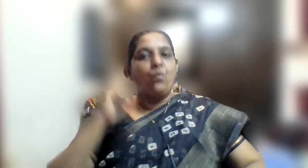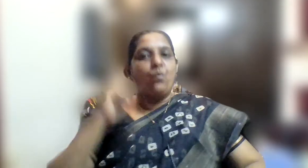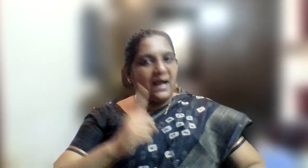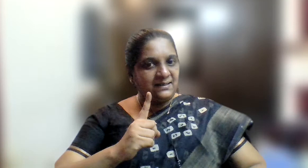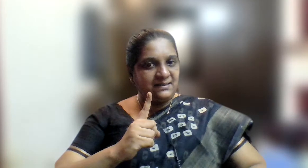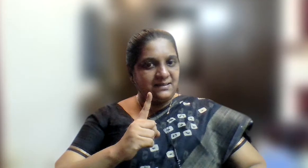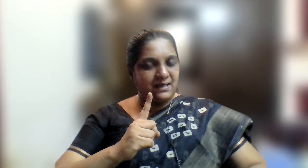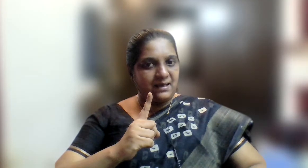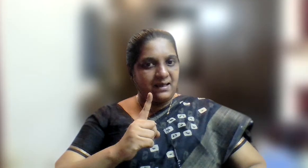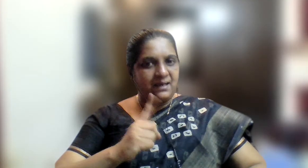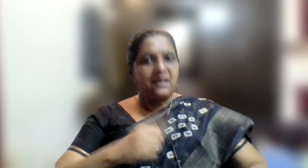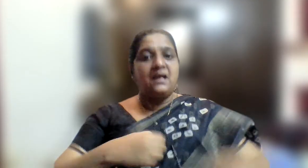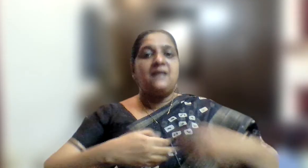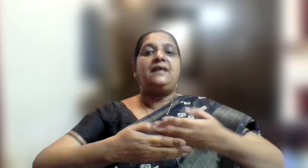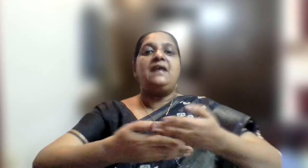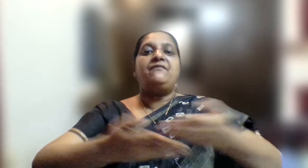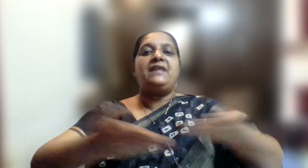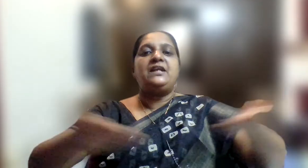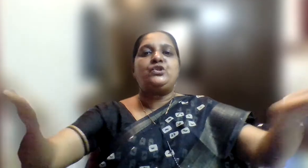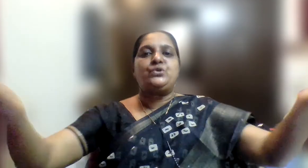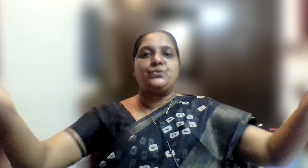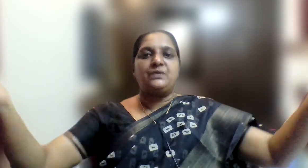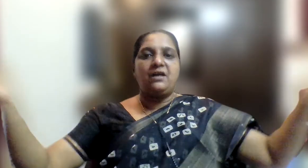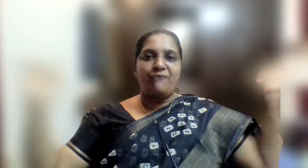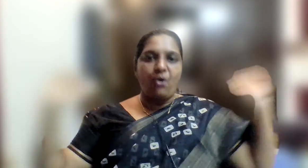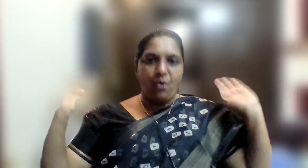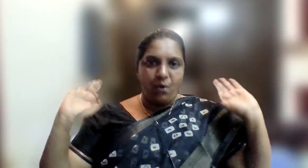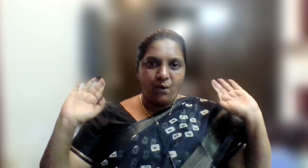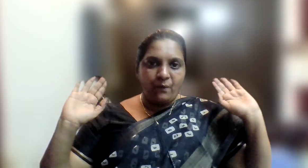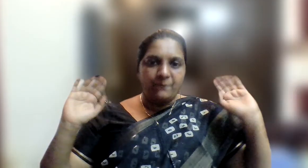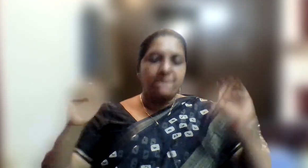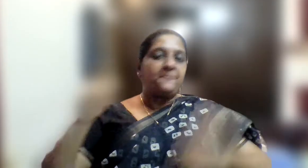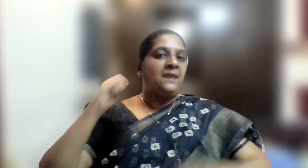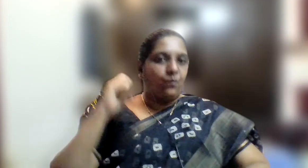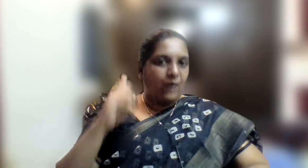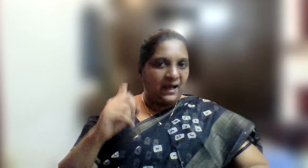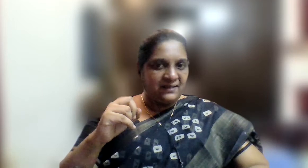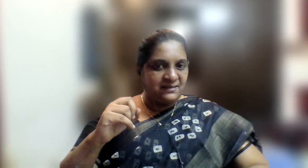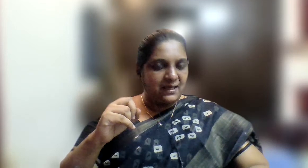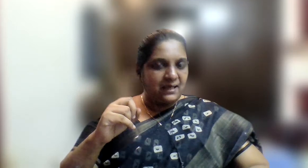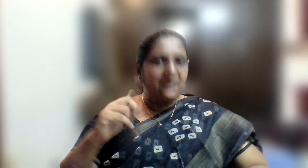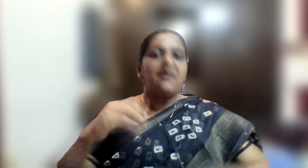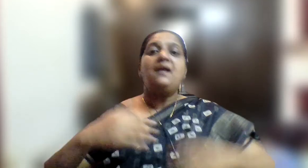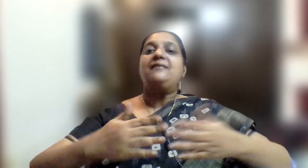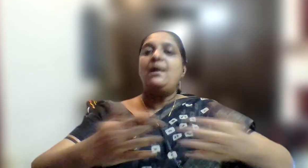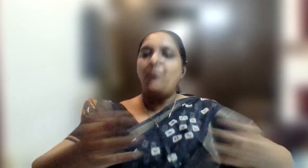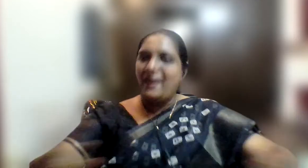One day they went to the farm. One day they went